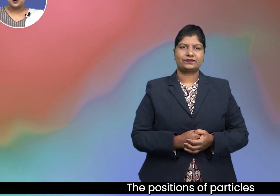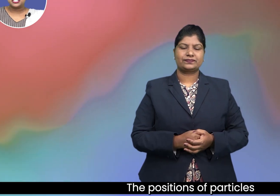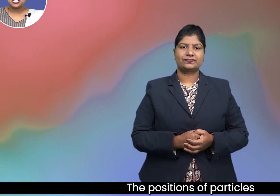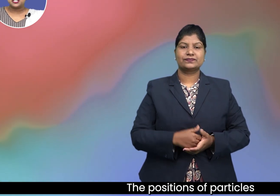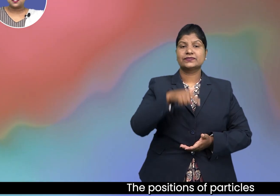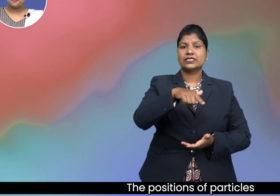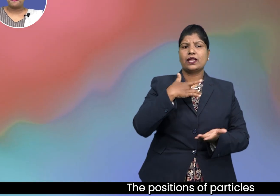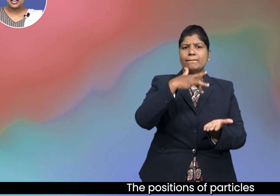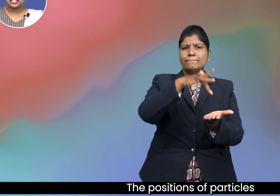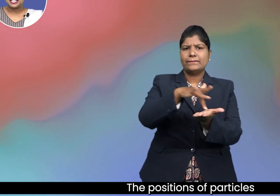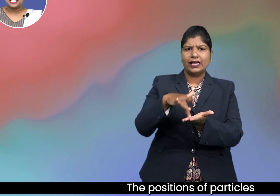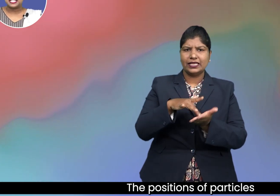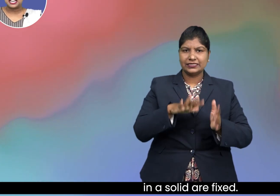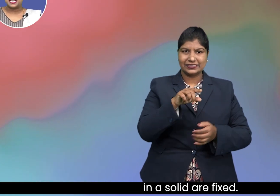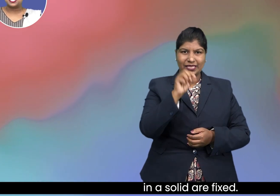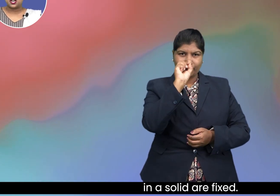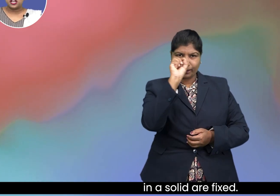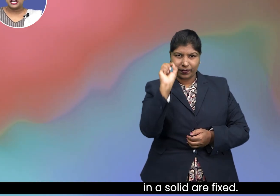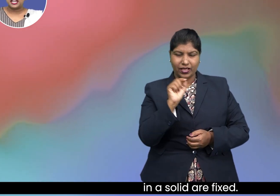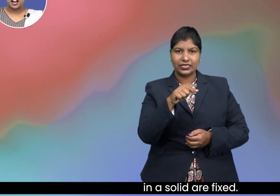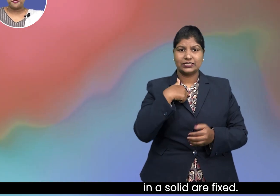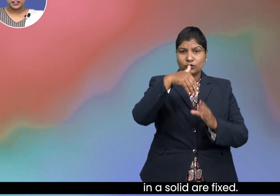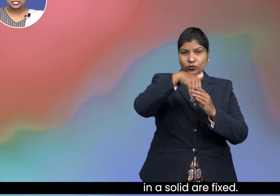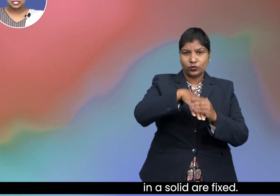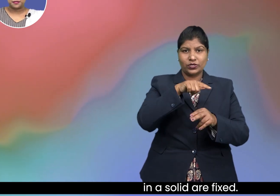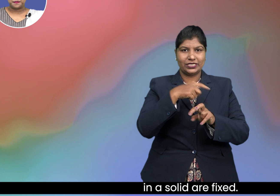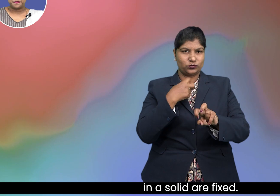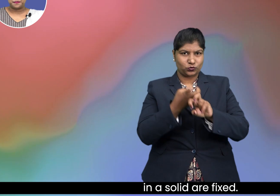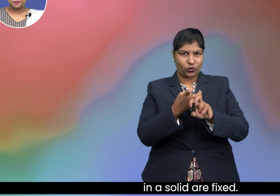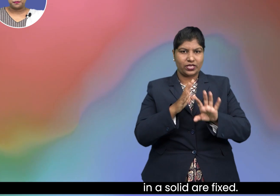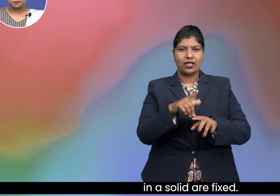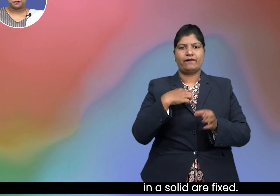The positions of particles in a solid are fixed.